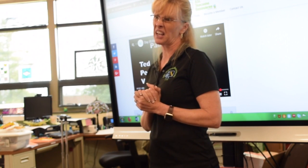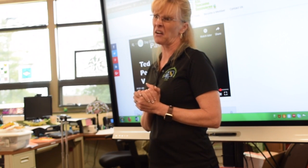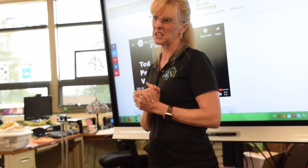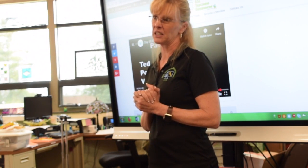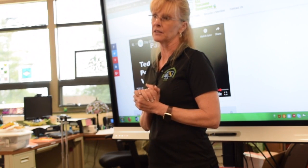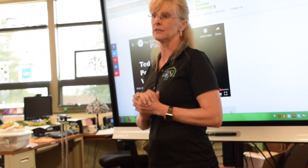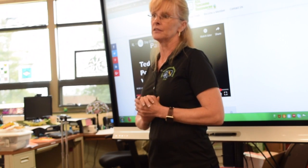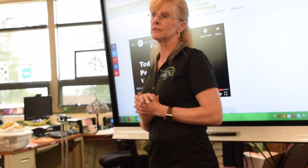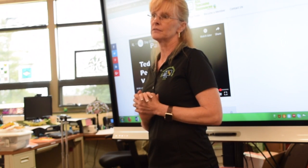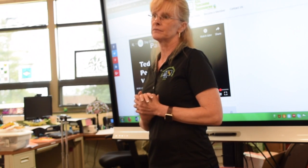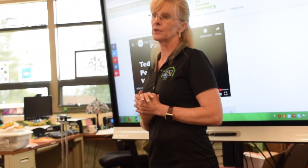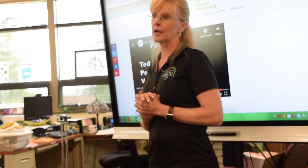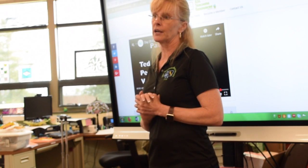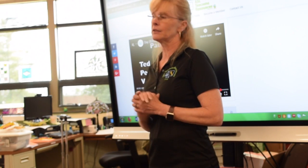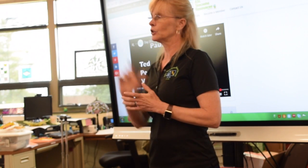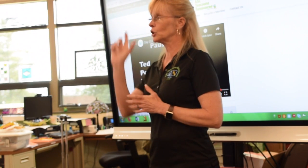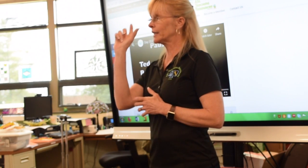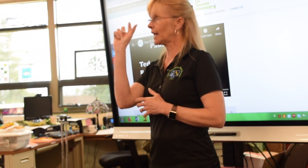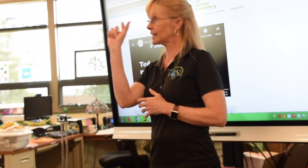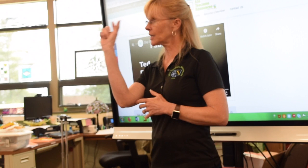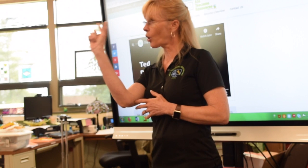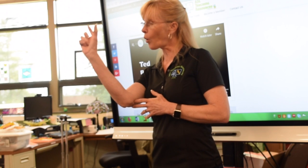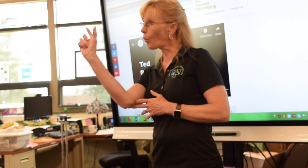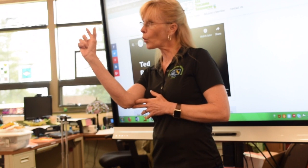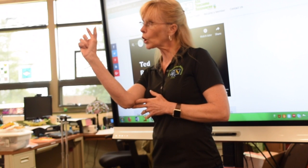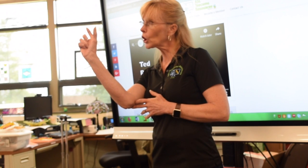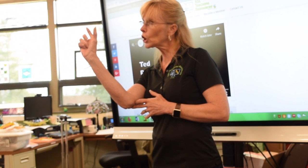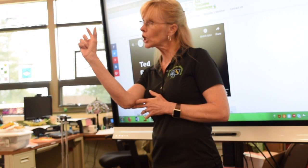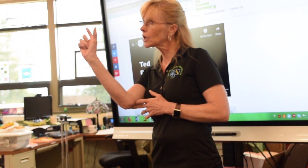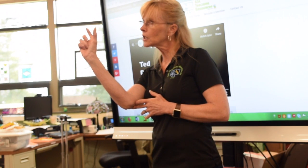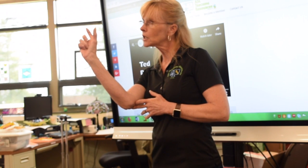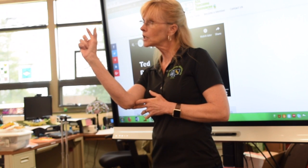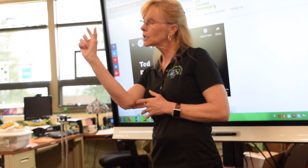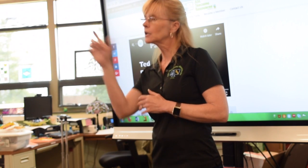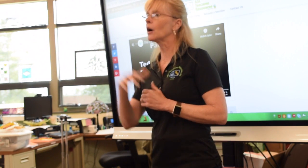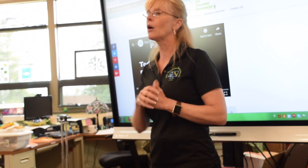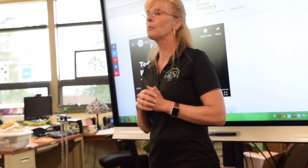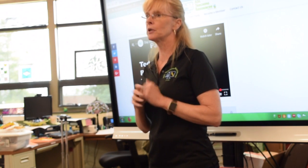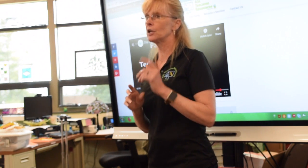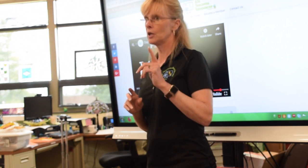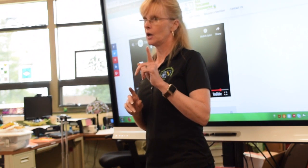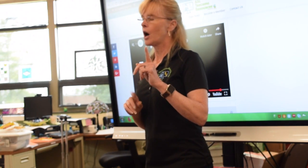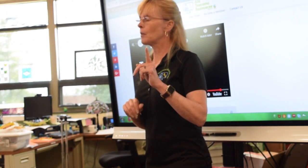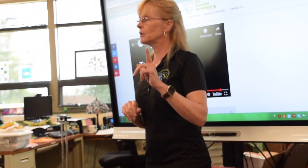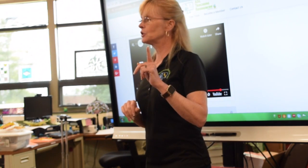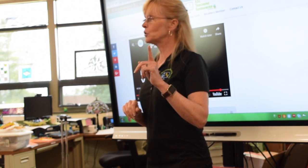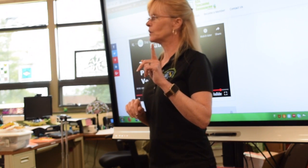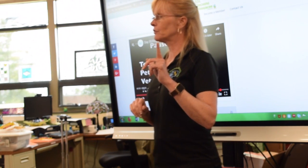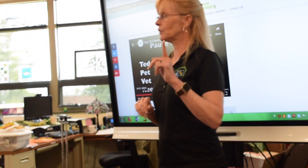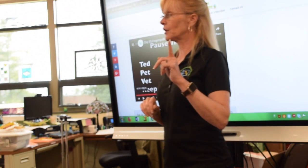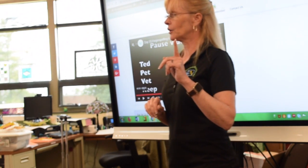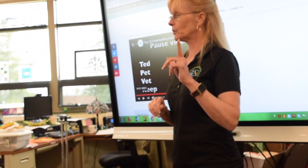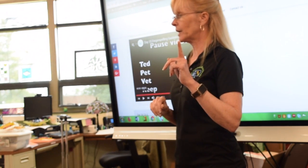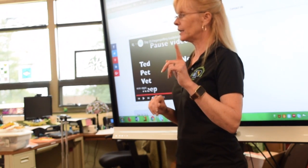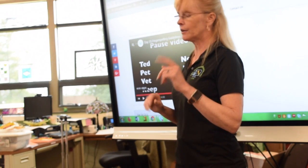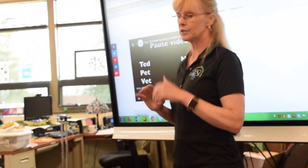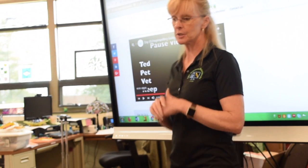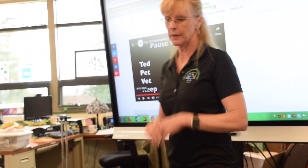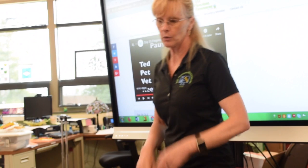THEARE. Okay? Look at it as a whole word. Okay. Now, I'm gonna do one for you. Are you ready? I'm gonna spell a word